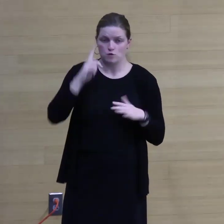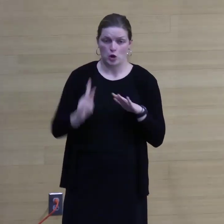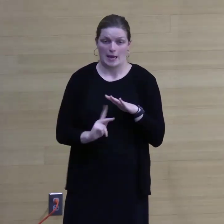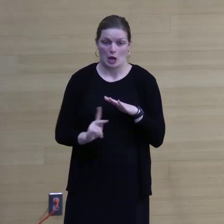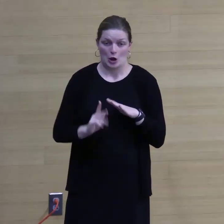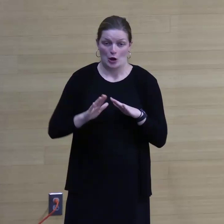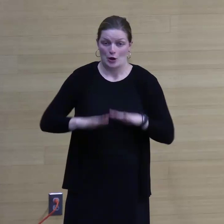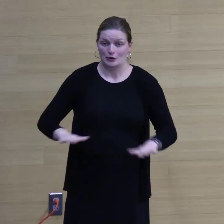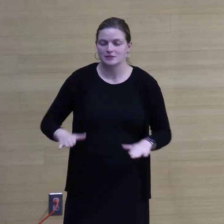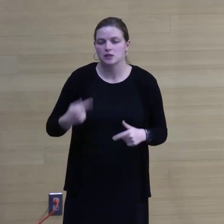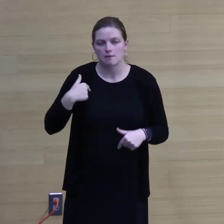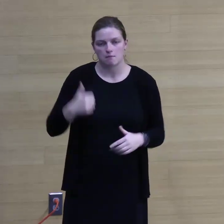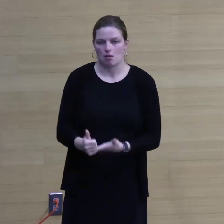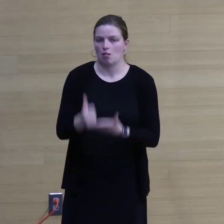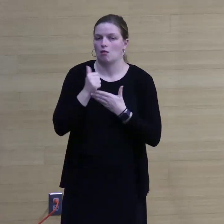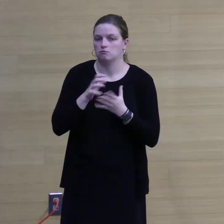be very helpful.